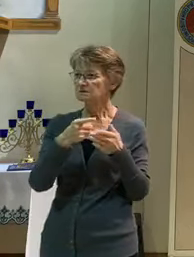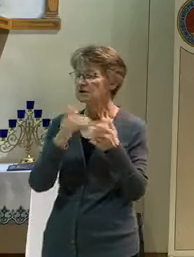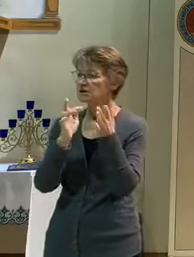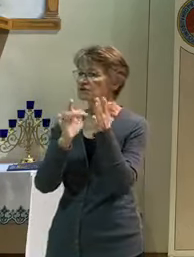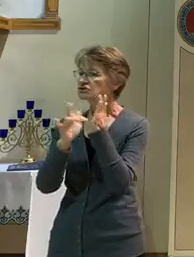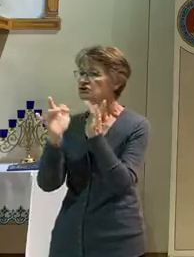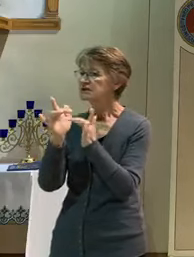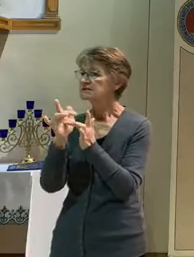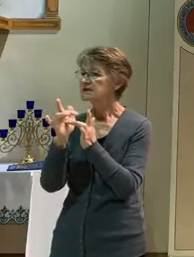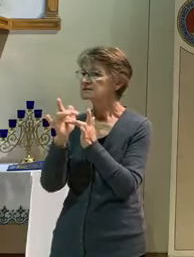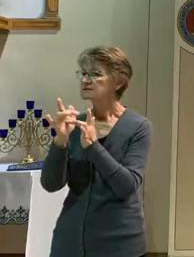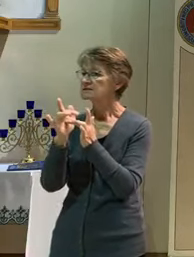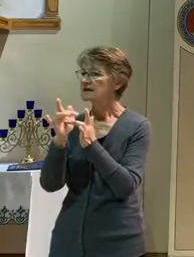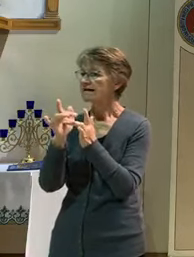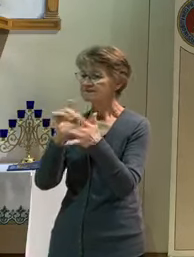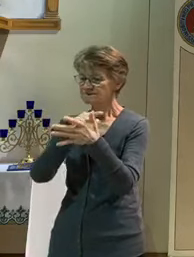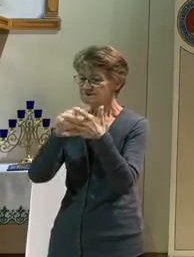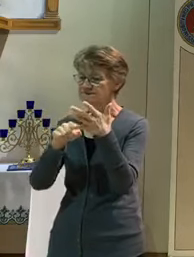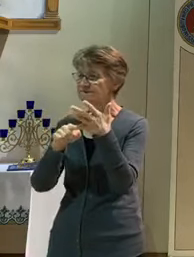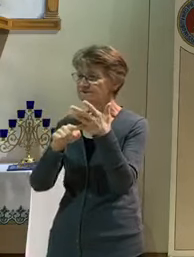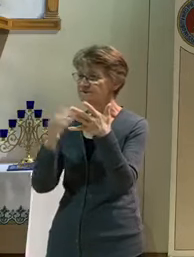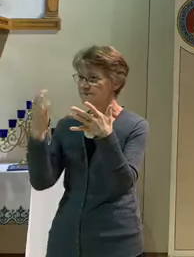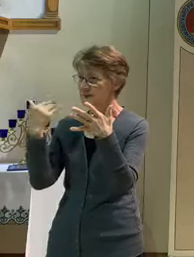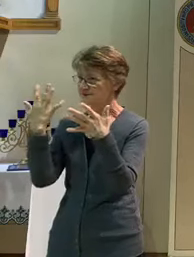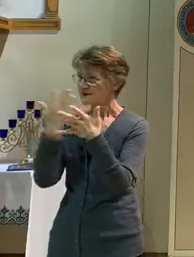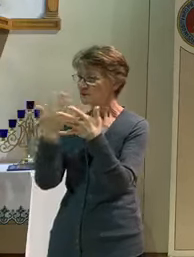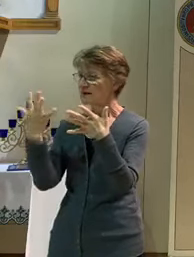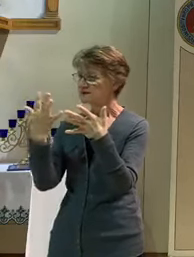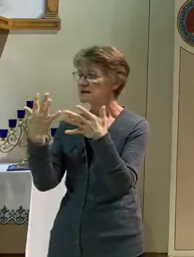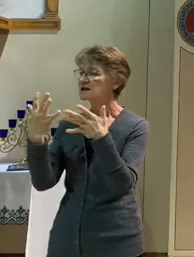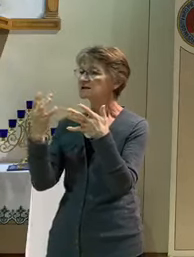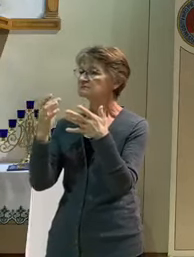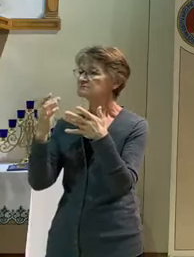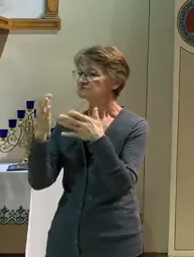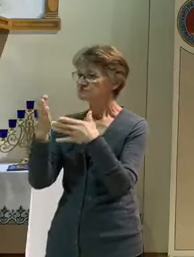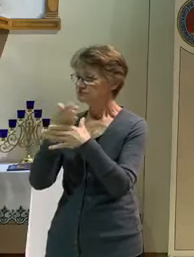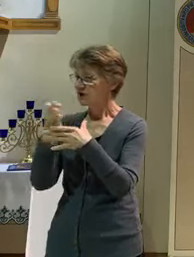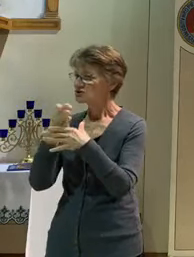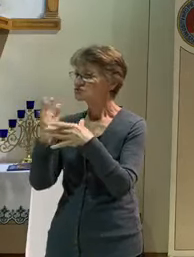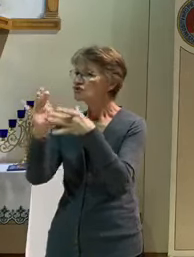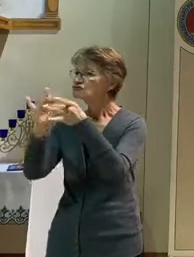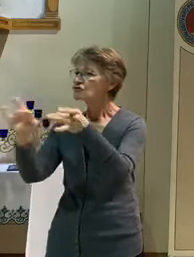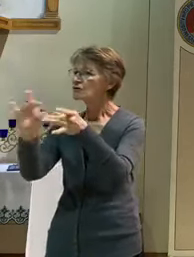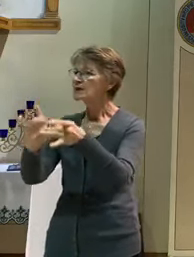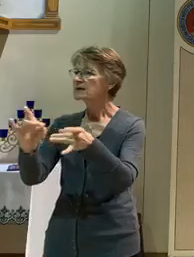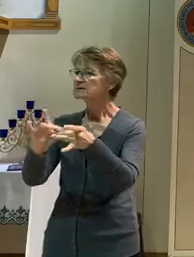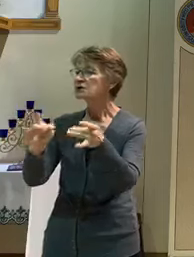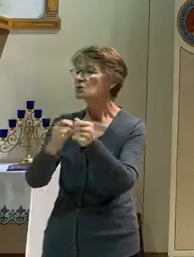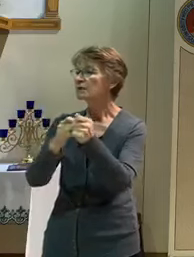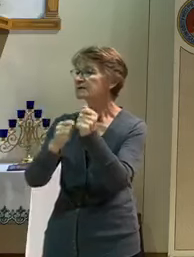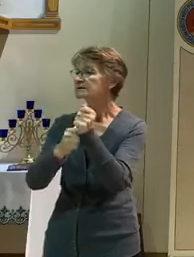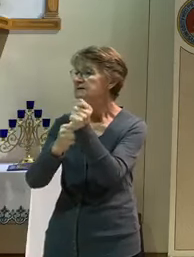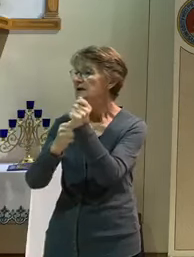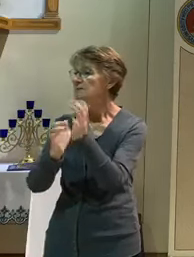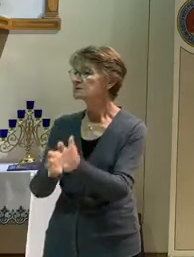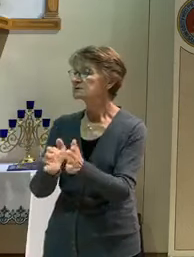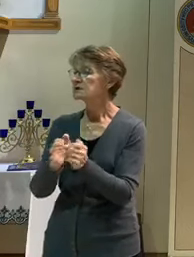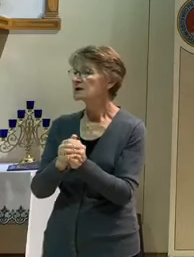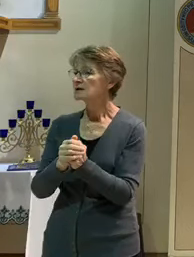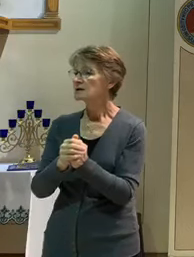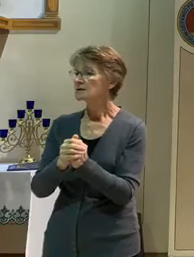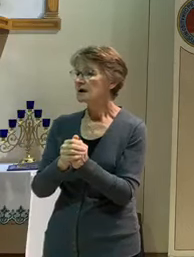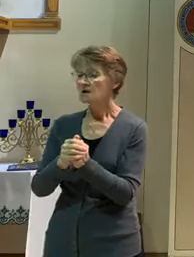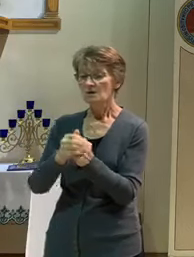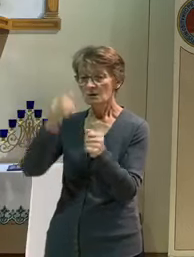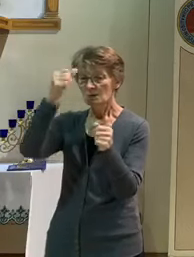5 great sermons in the book of Matthew, as Matthew has reported them. And remember, Matthew is speaking to